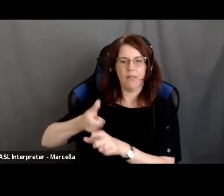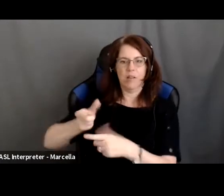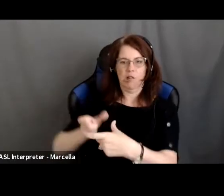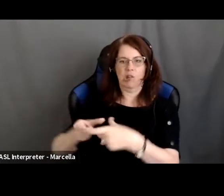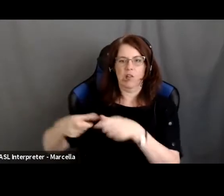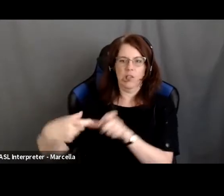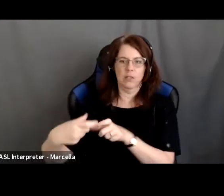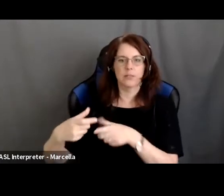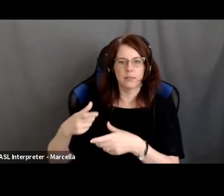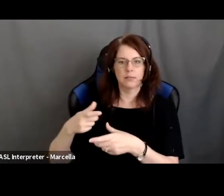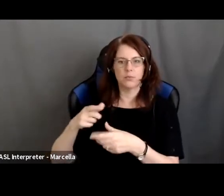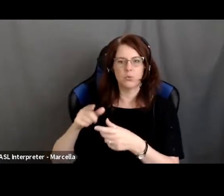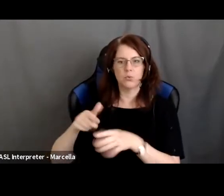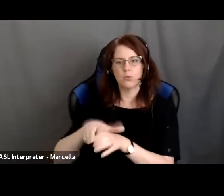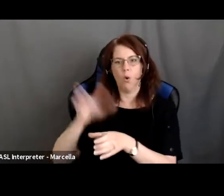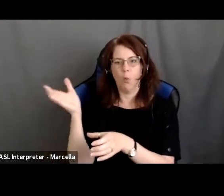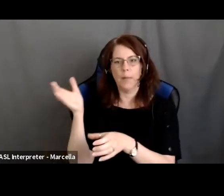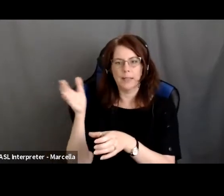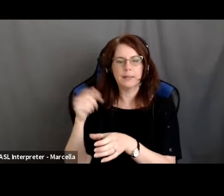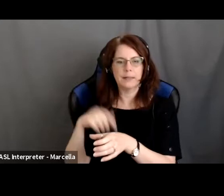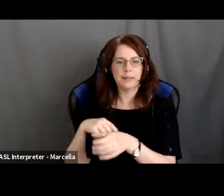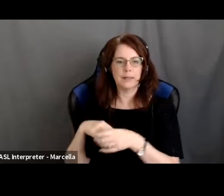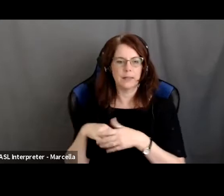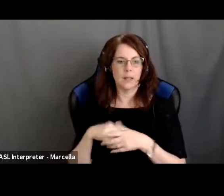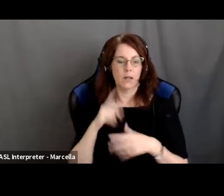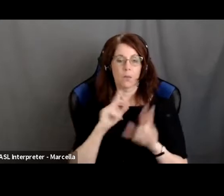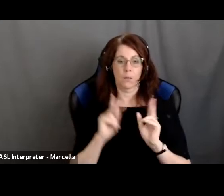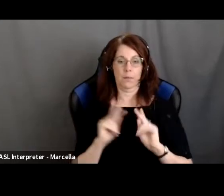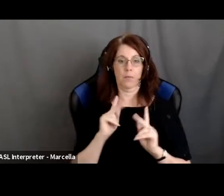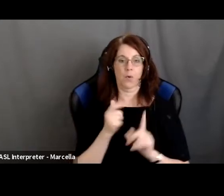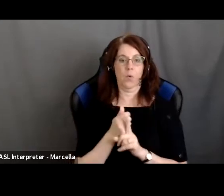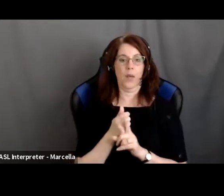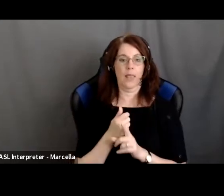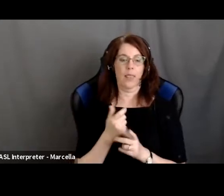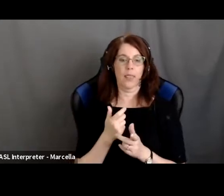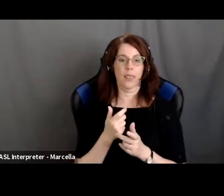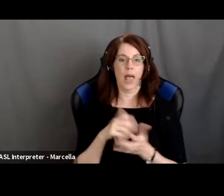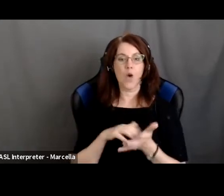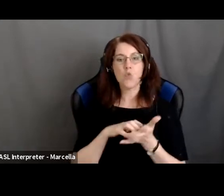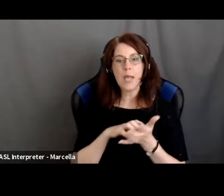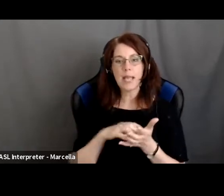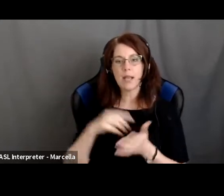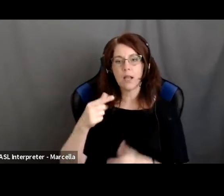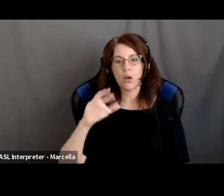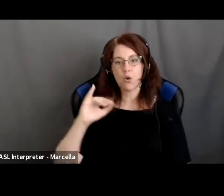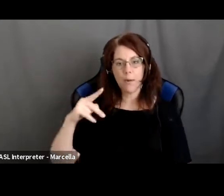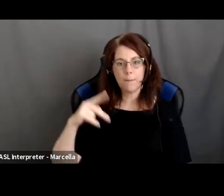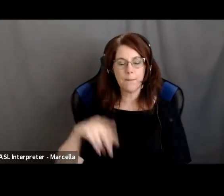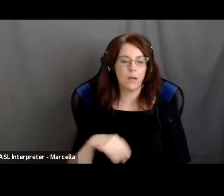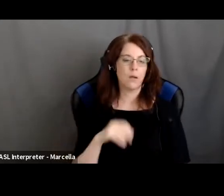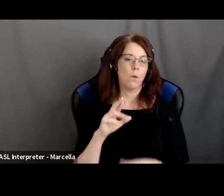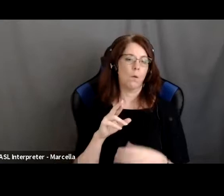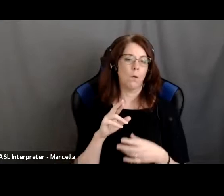automatically rotate to take the lid off. So again, for people with a weaker grip or with